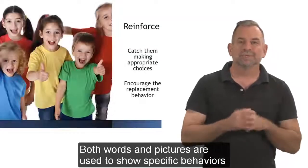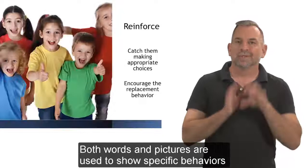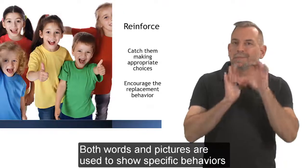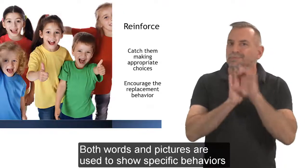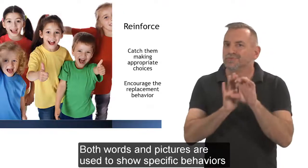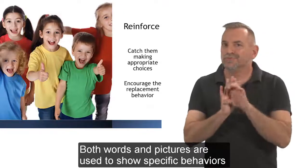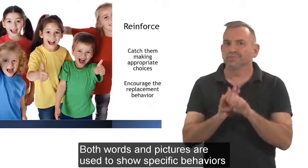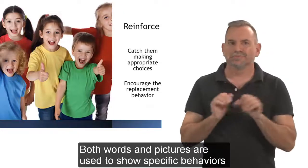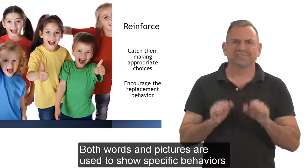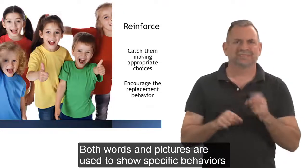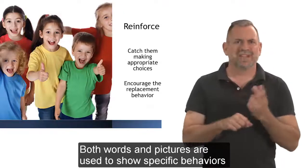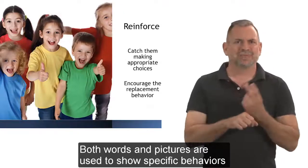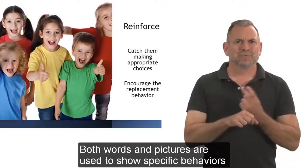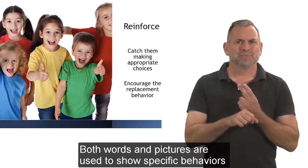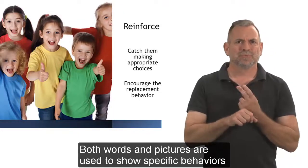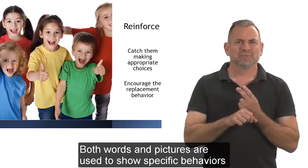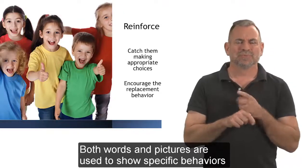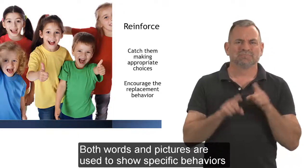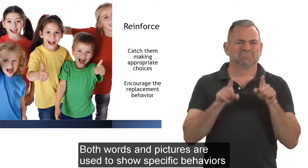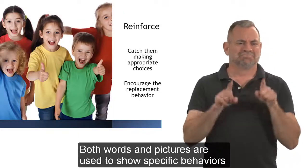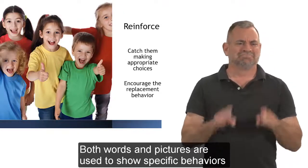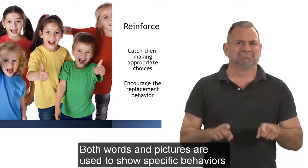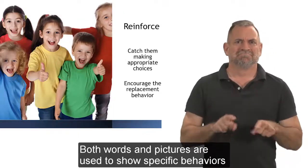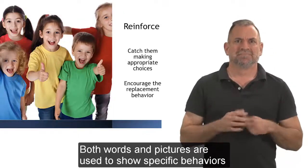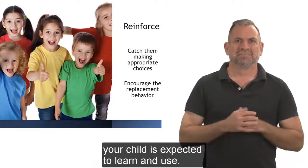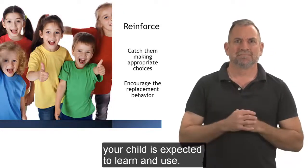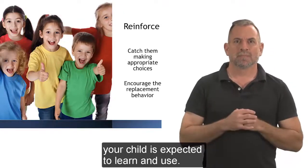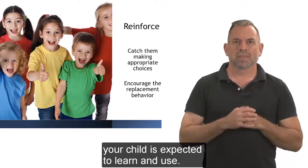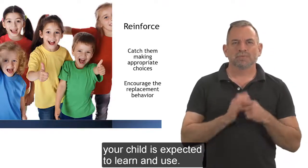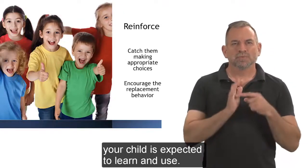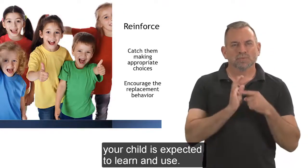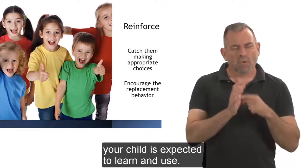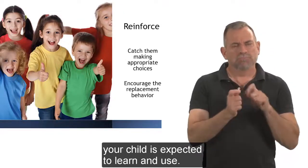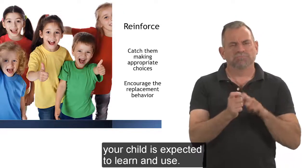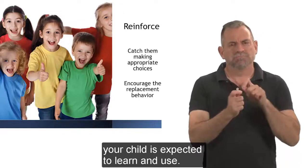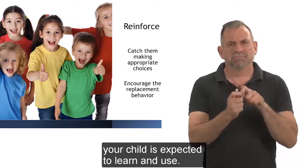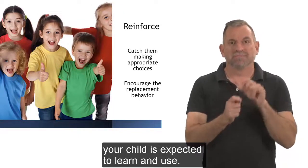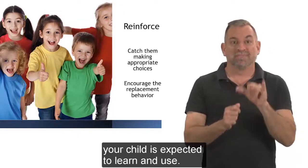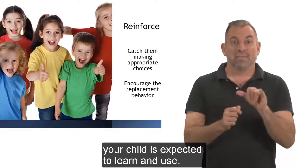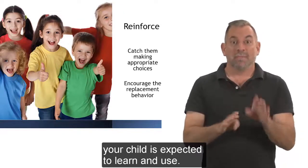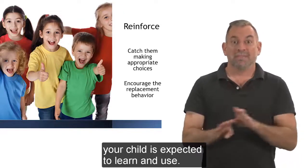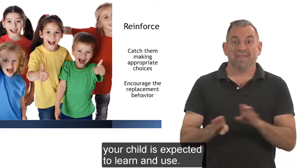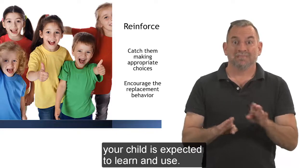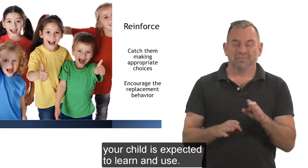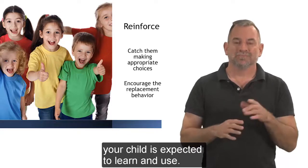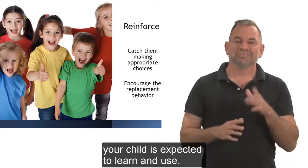Both words and pictures are used to show specific behaviors your child is expected to learn and use.